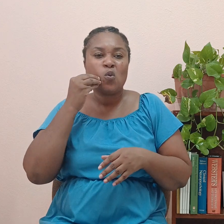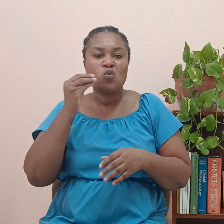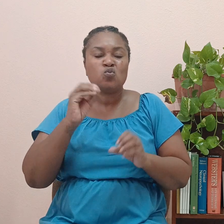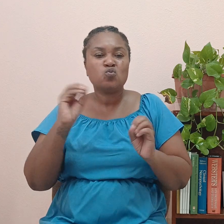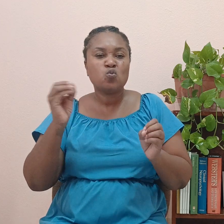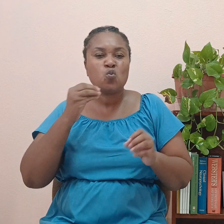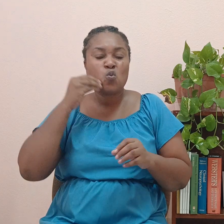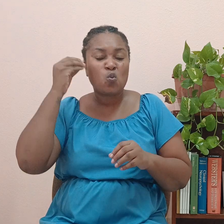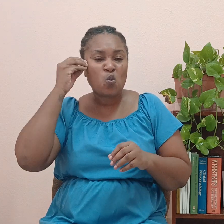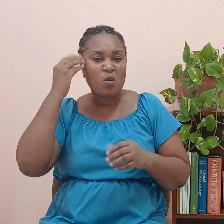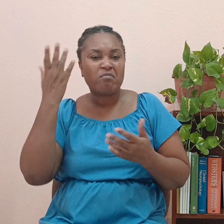Spiritual.